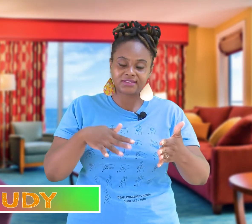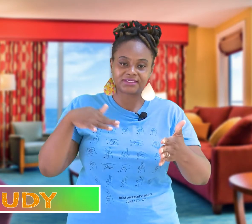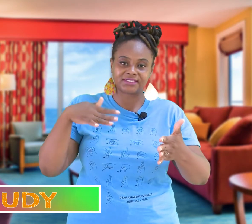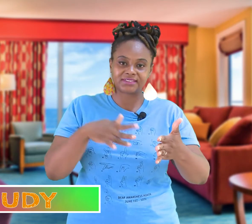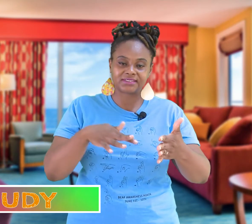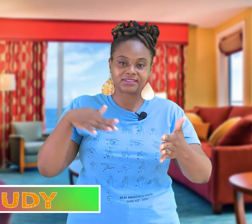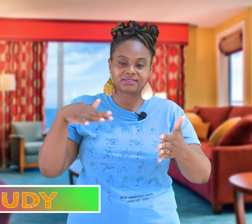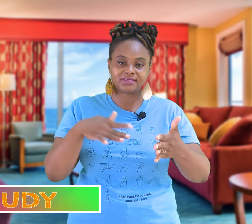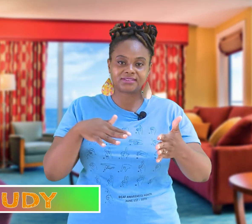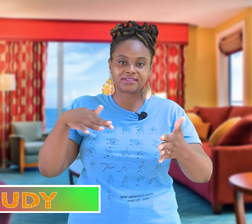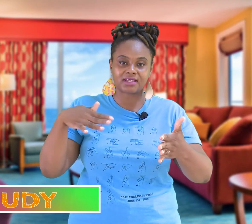fingers. Study.